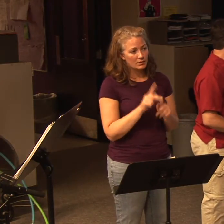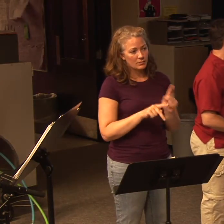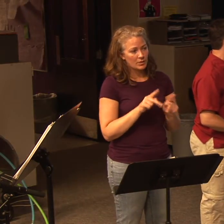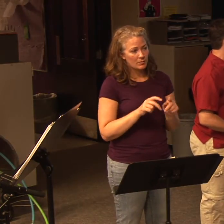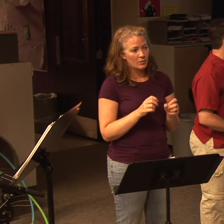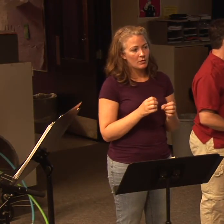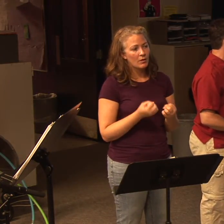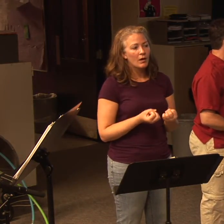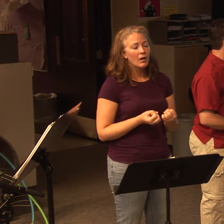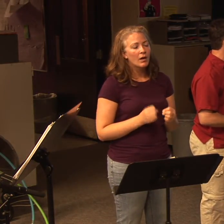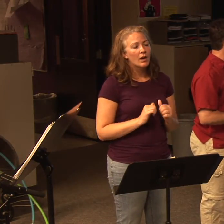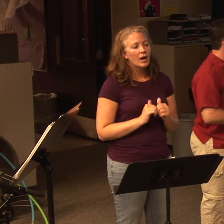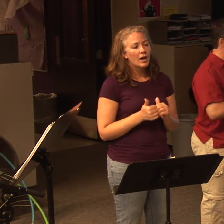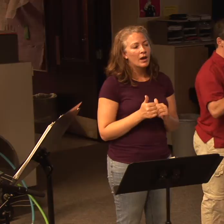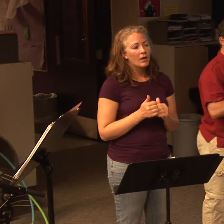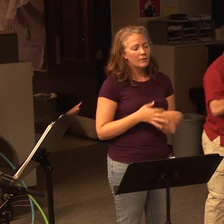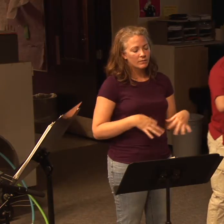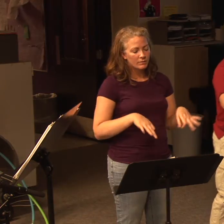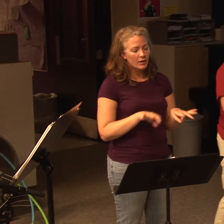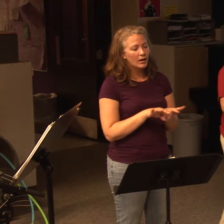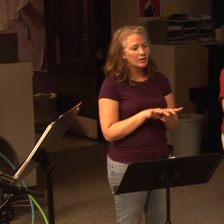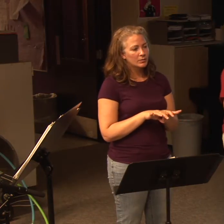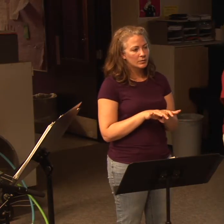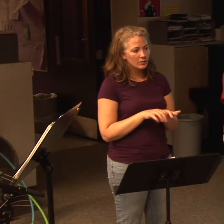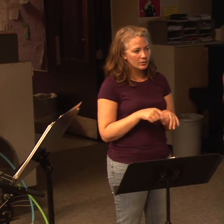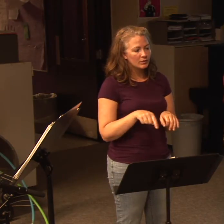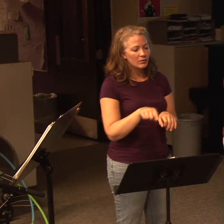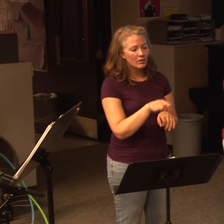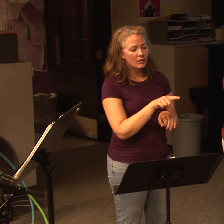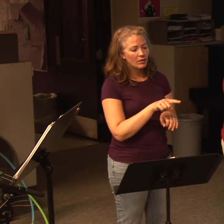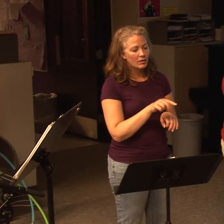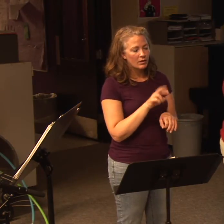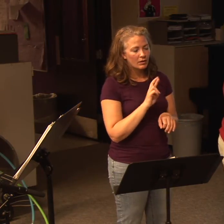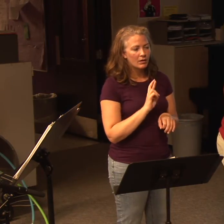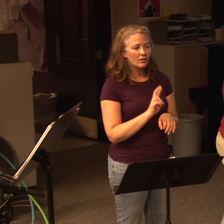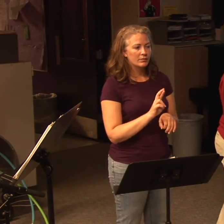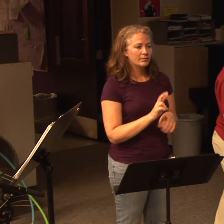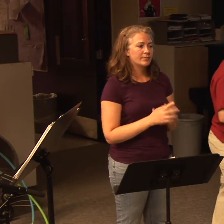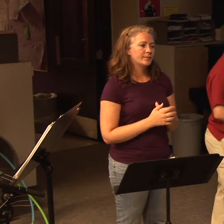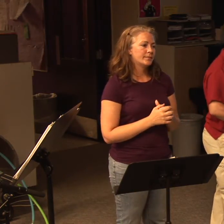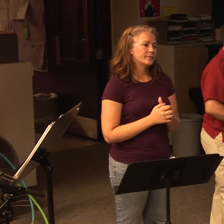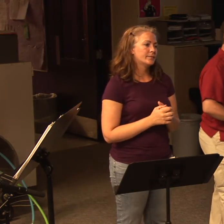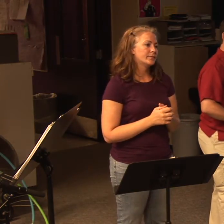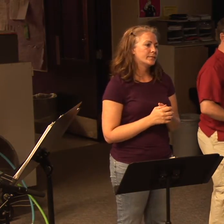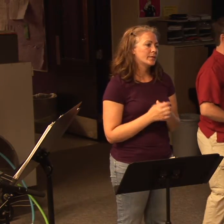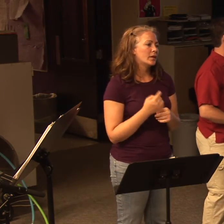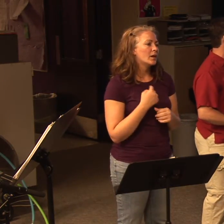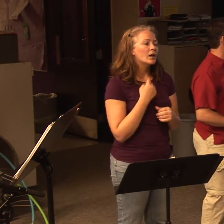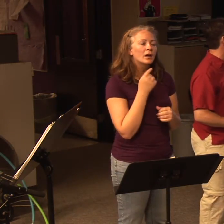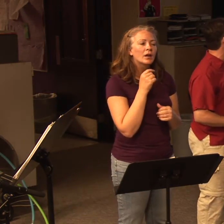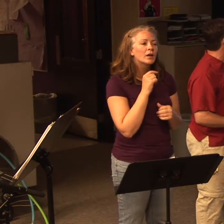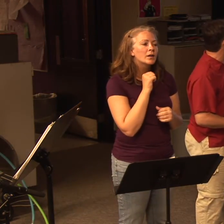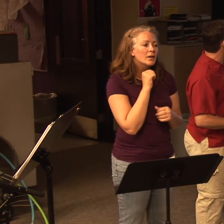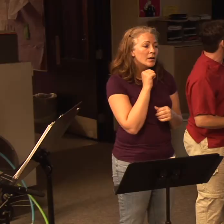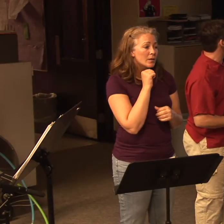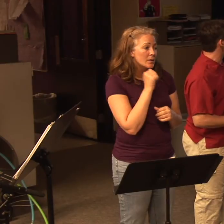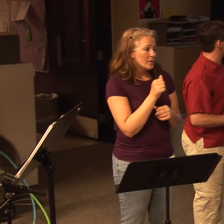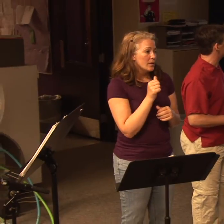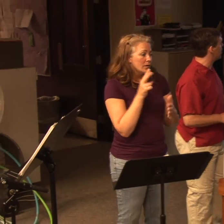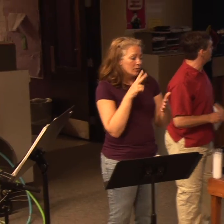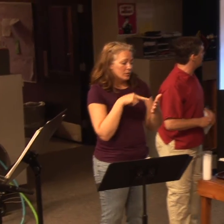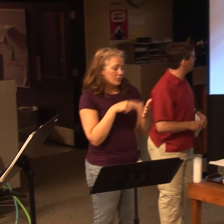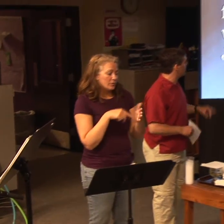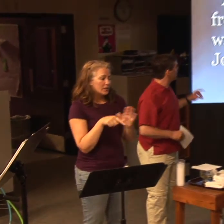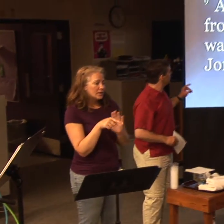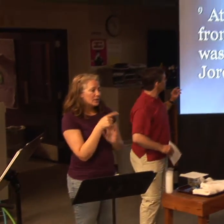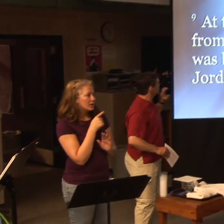I'm going to share a couple things quick, because if we're going to talk about identifying with Jesus, I want to look at Jesus. And there's some text, and I'm not going to read these, I'm going to have to put it up on the back as I just